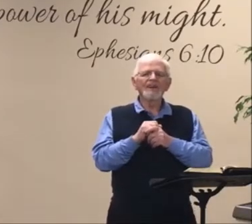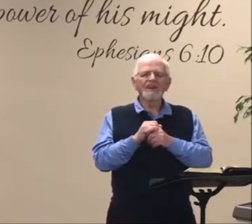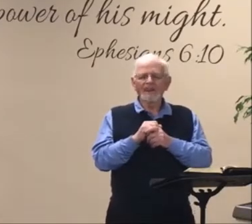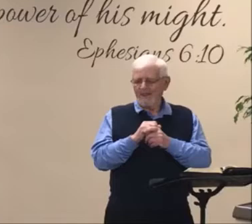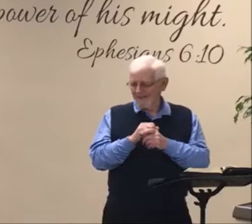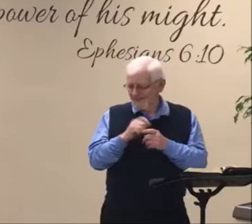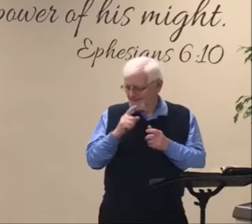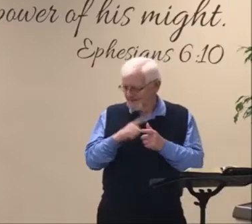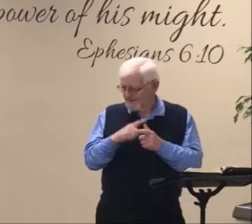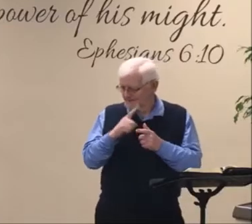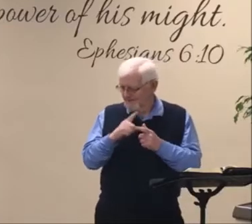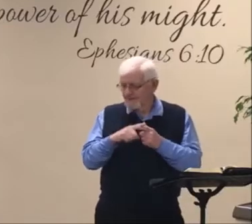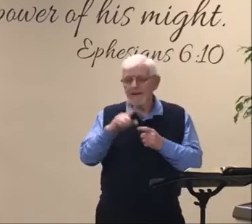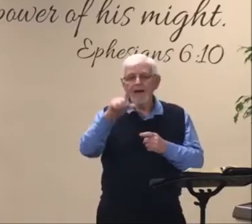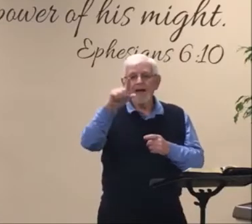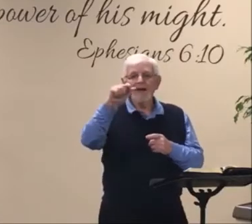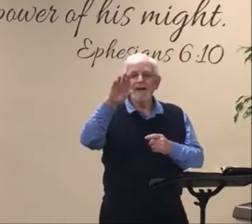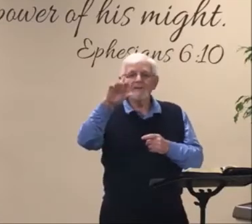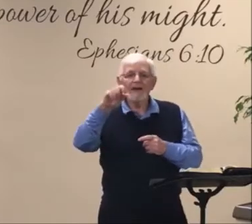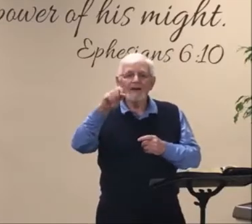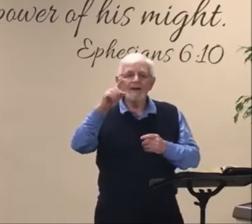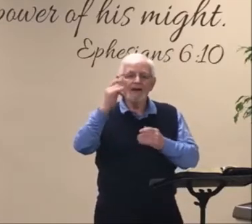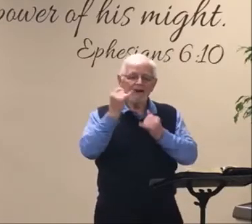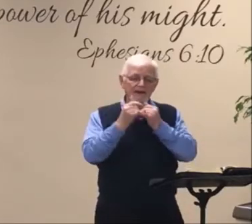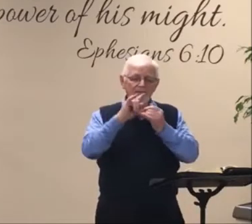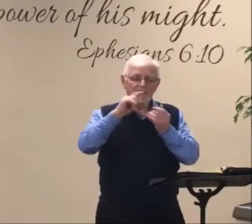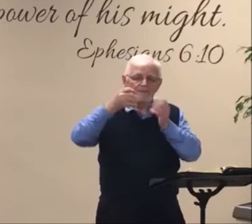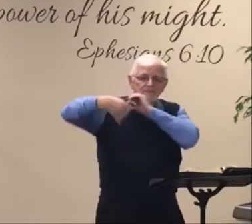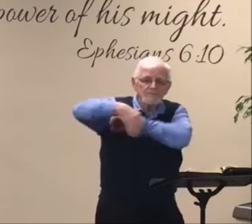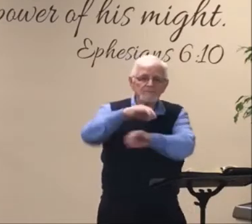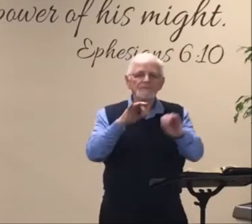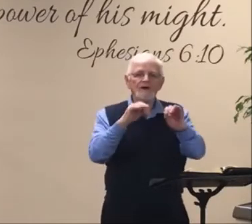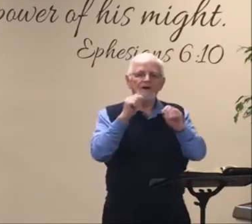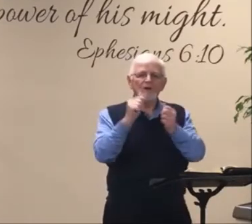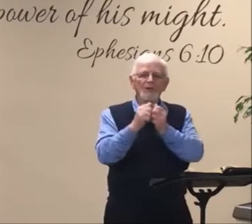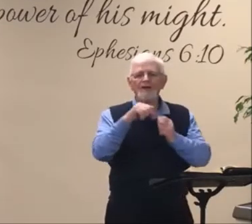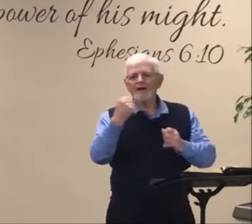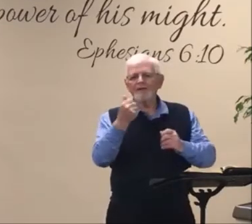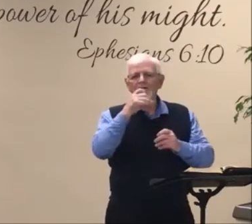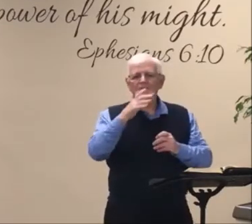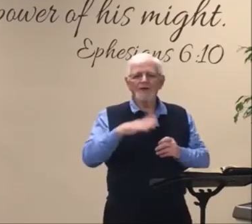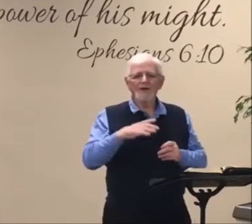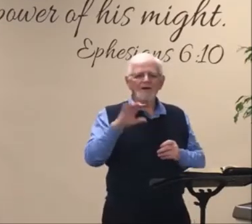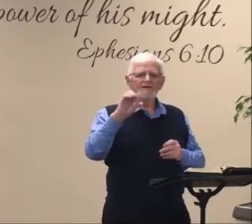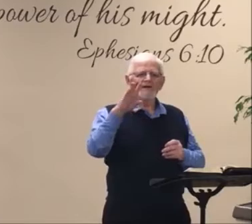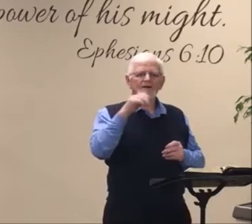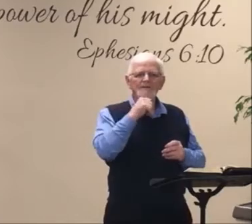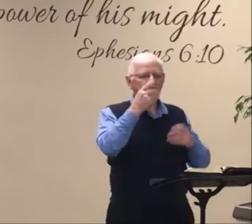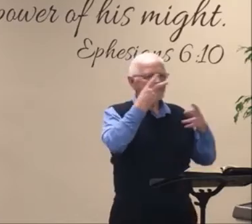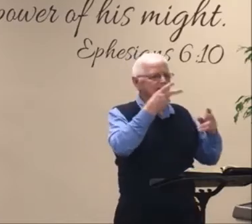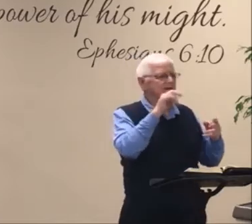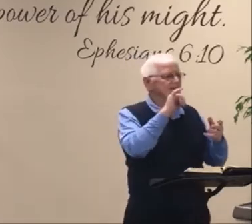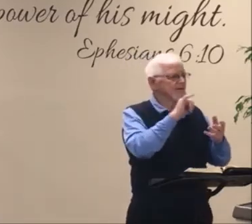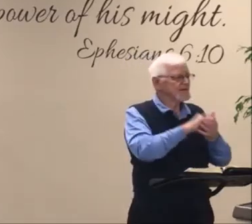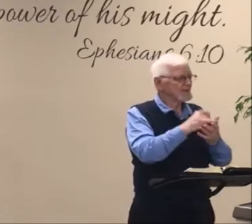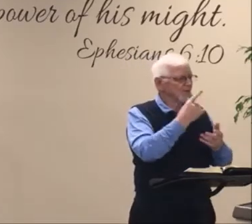And then Laban at the last minute just switches them up, and Jacob discerned it not. What happens?